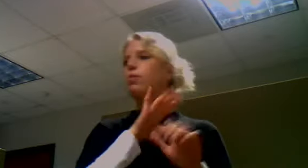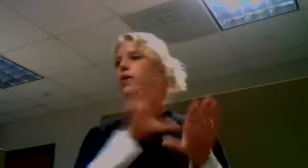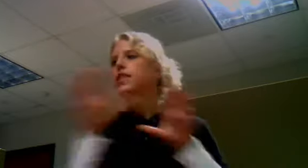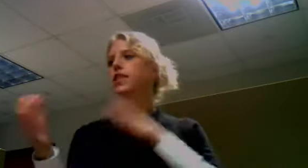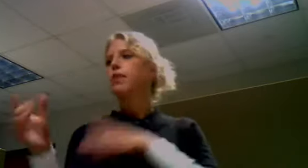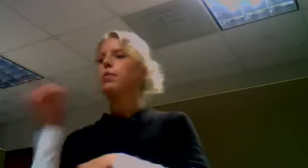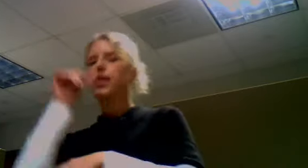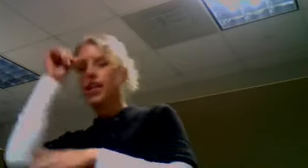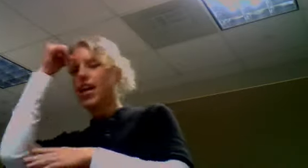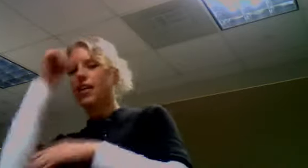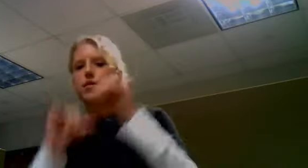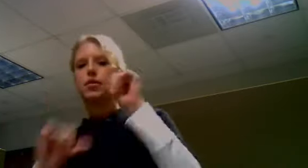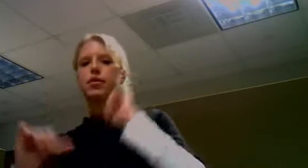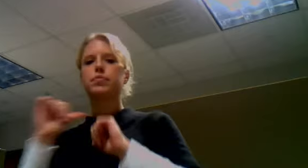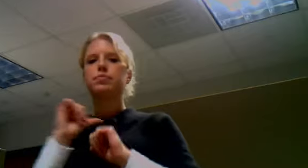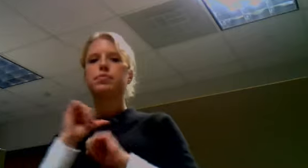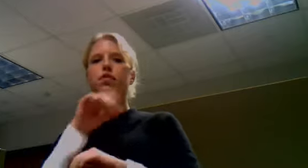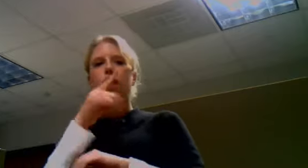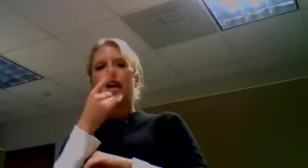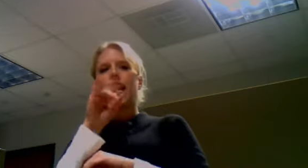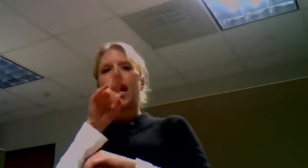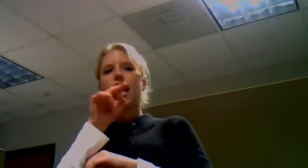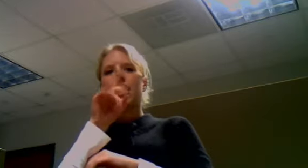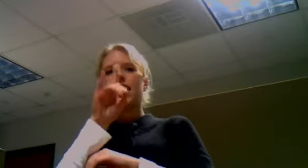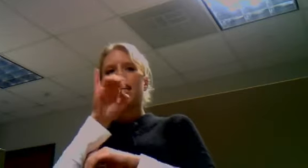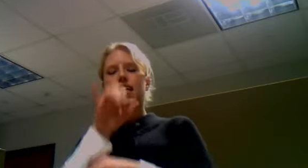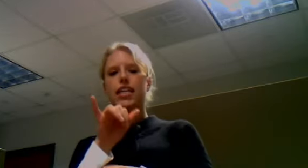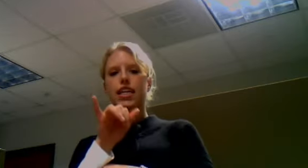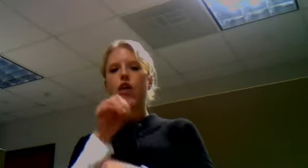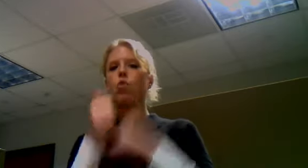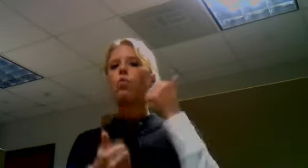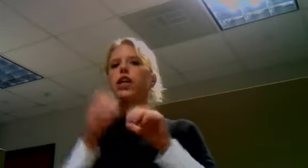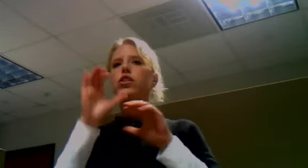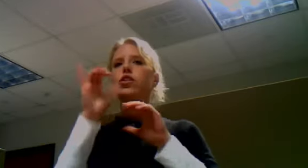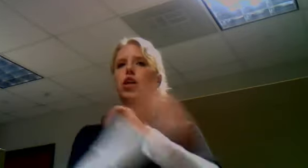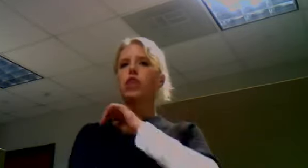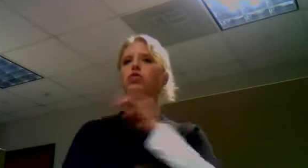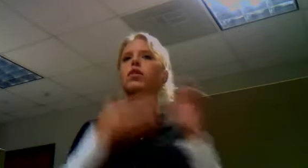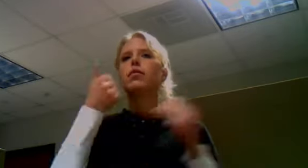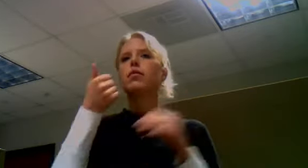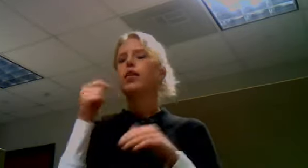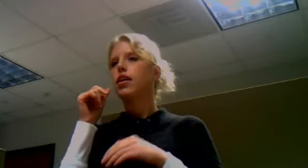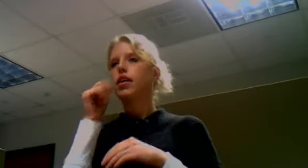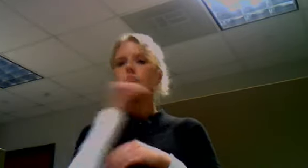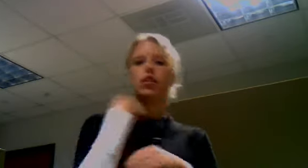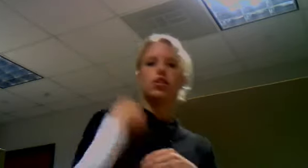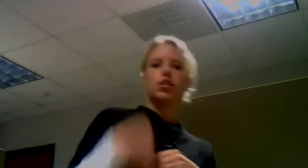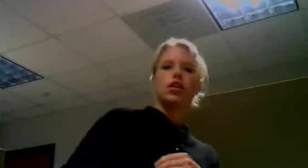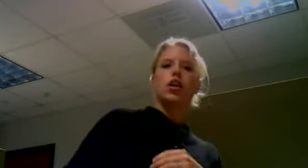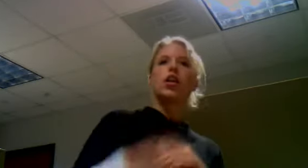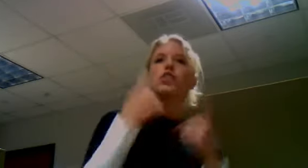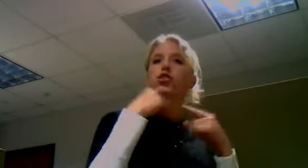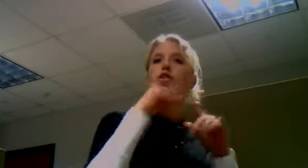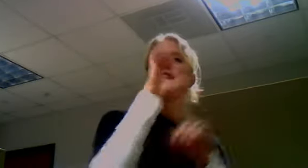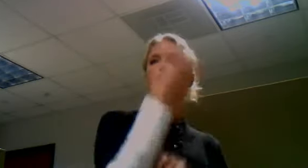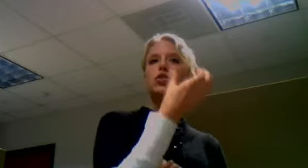The question there is, which country did better, China or India? China was during the Cultural Revolution. It turns out